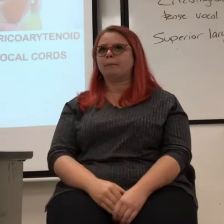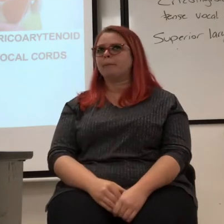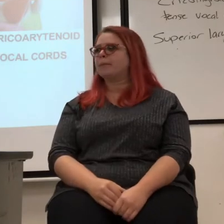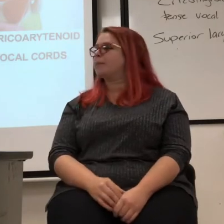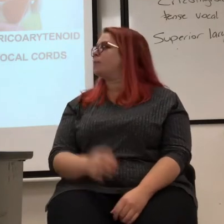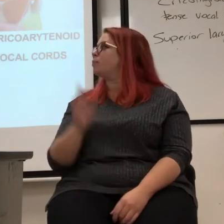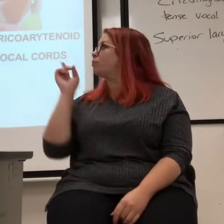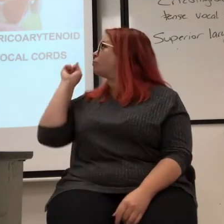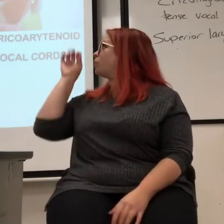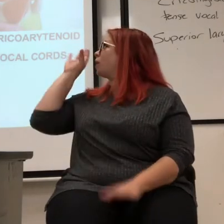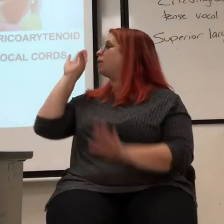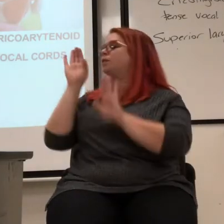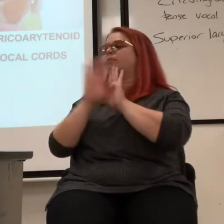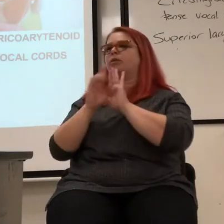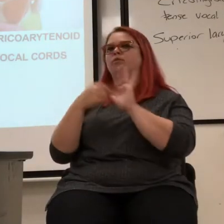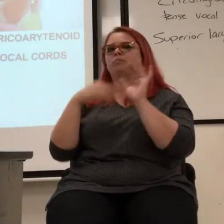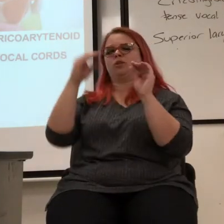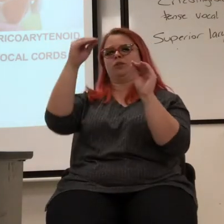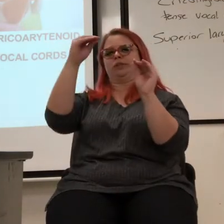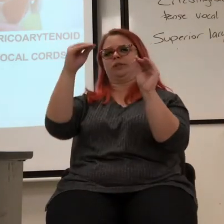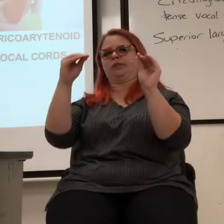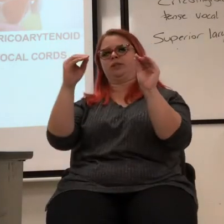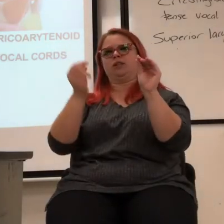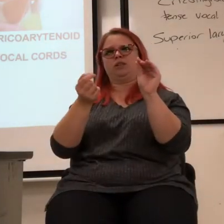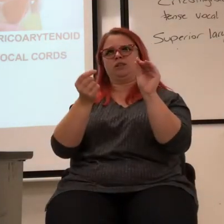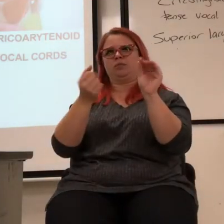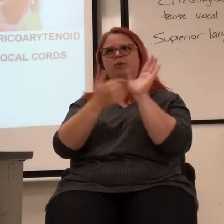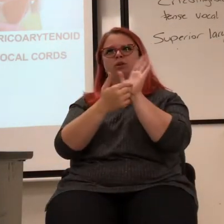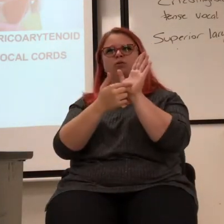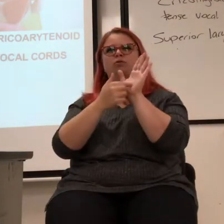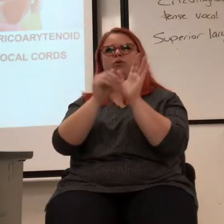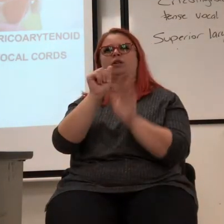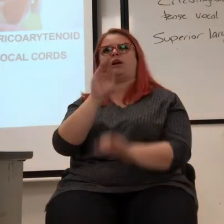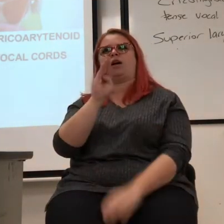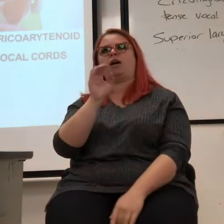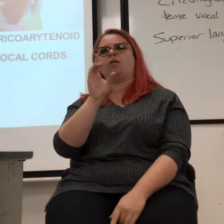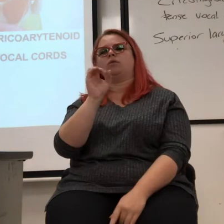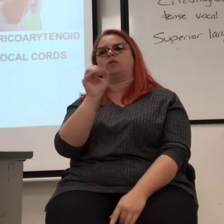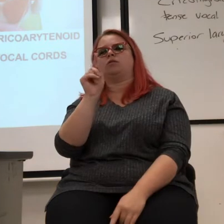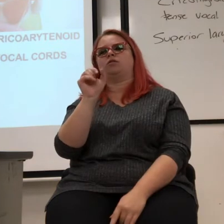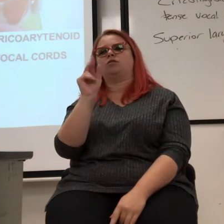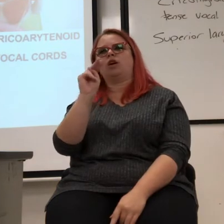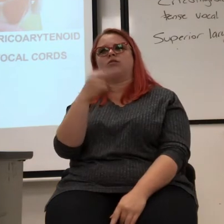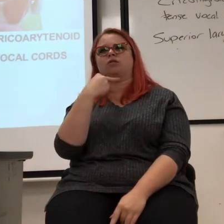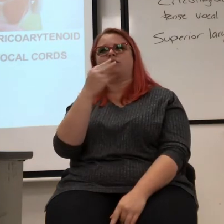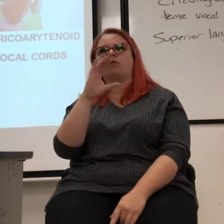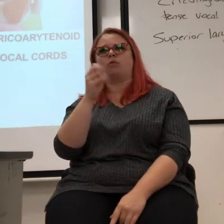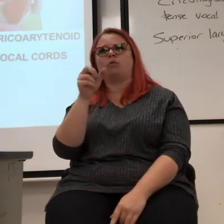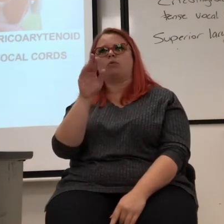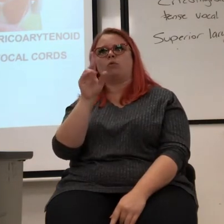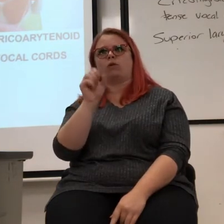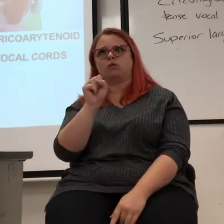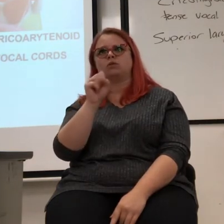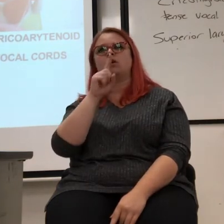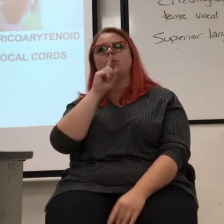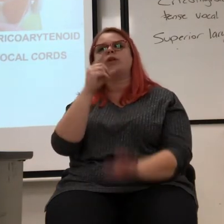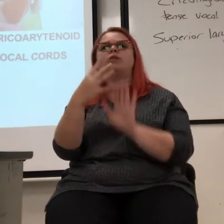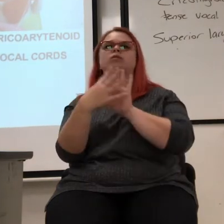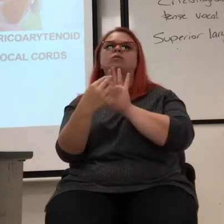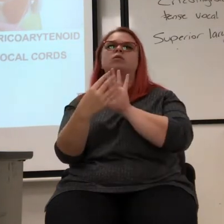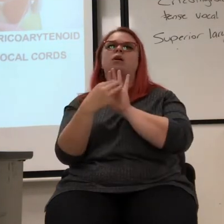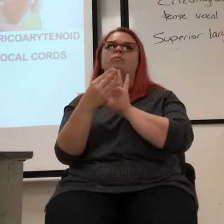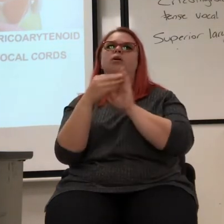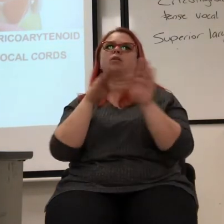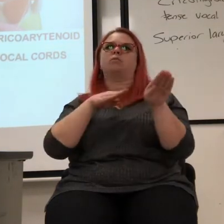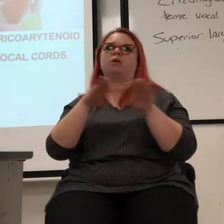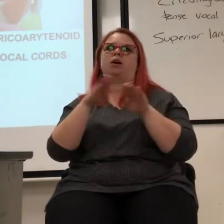There's a picture of me just kind of pulling a little bit. I kind of did it for you. You can see the abduction of the vocal cords there. It's just kind of good to see. You're mimicking the action